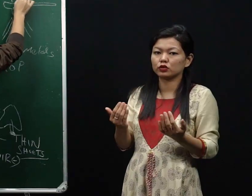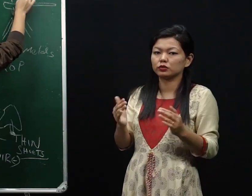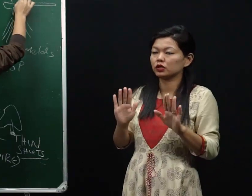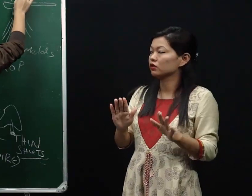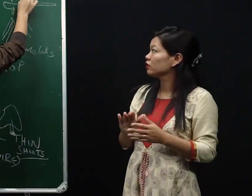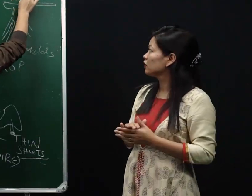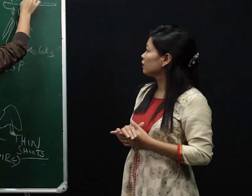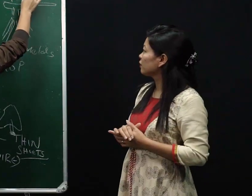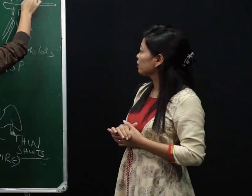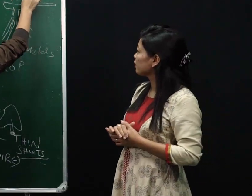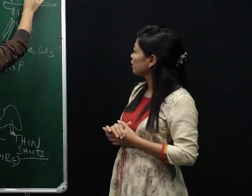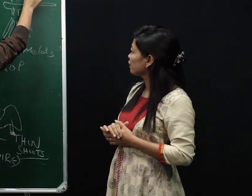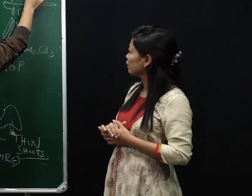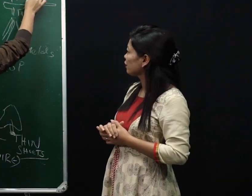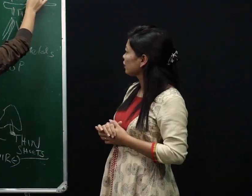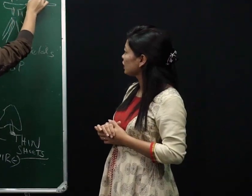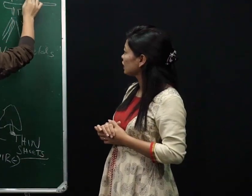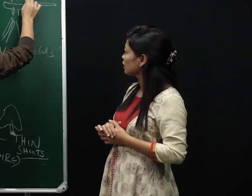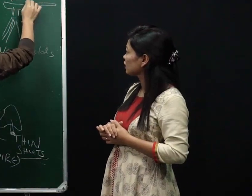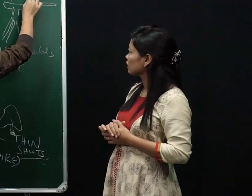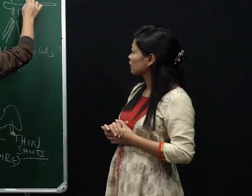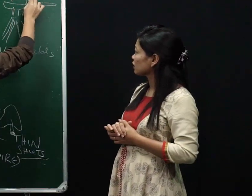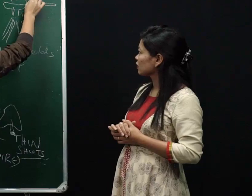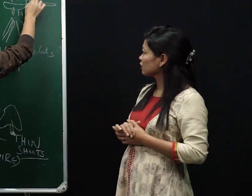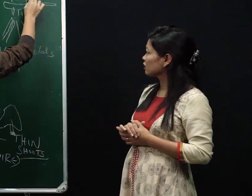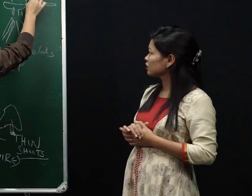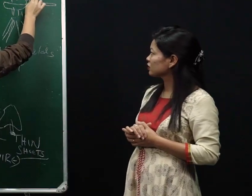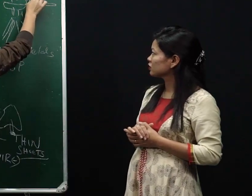metal frying pan.